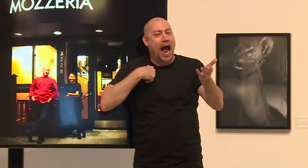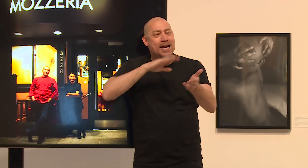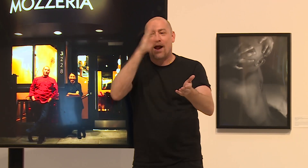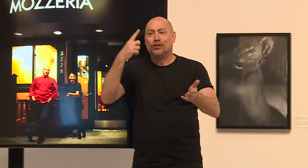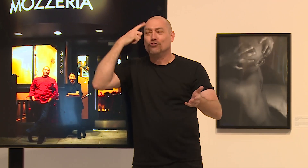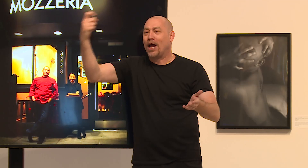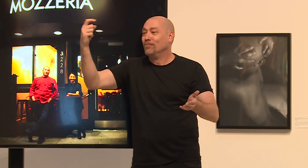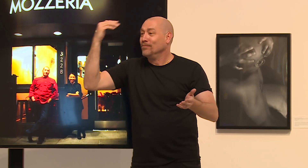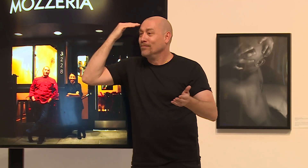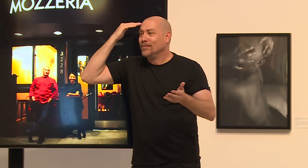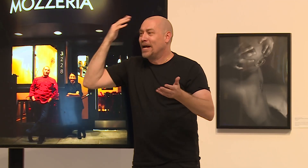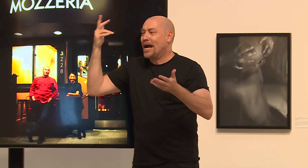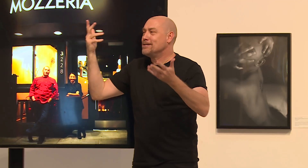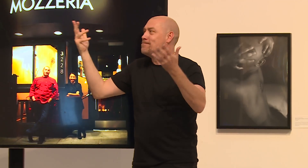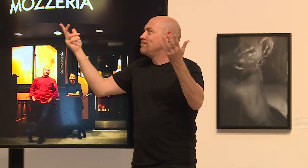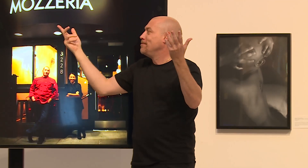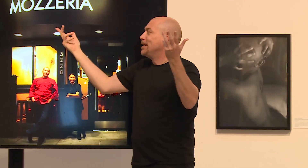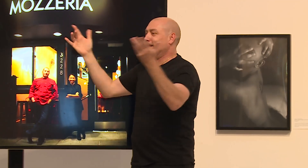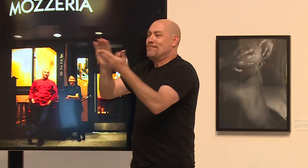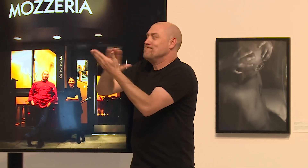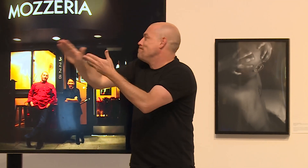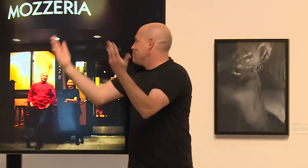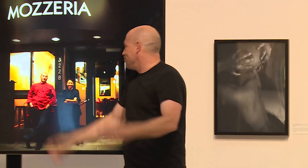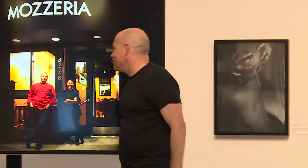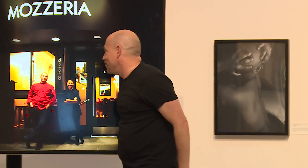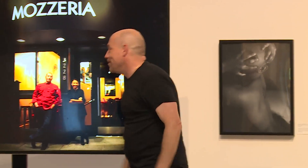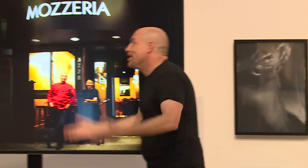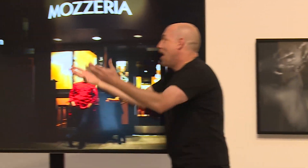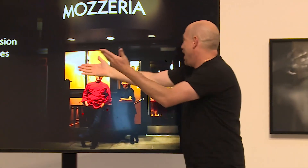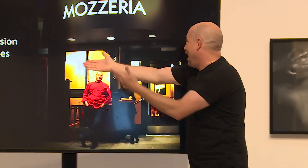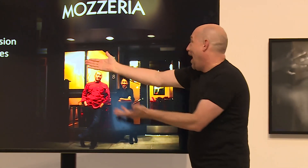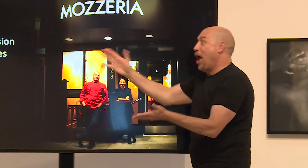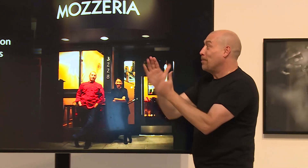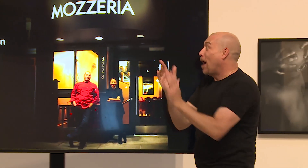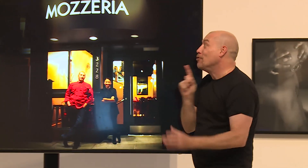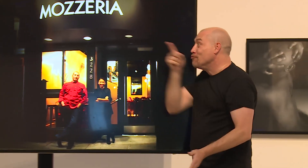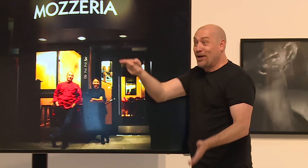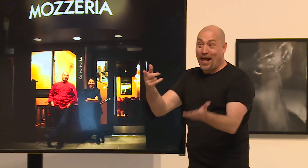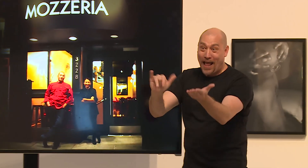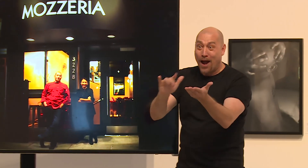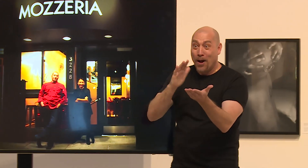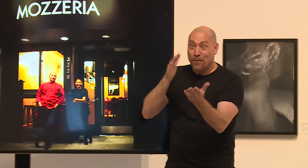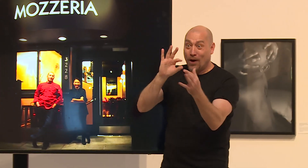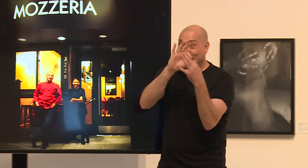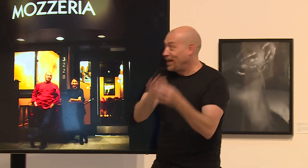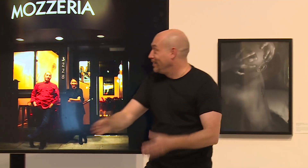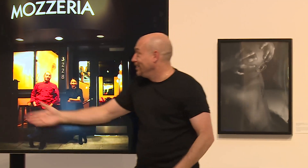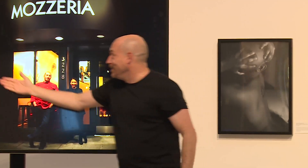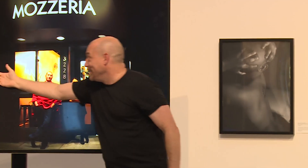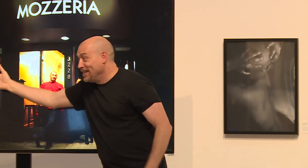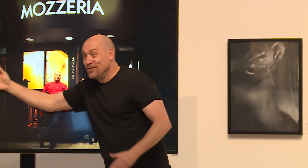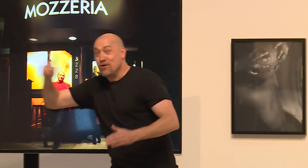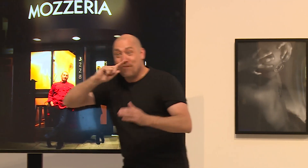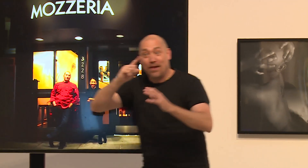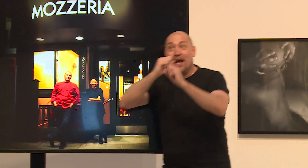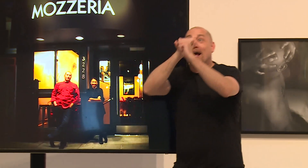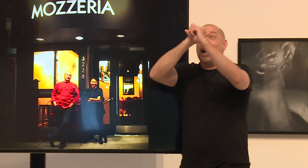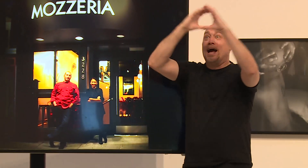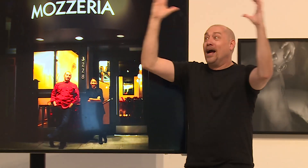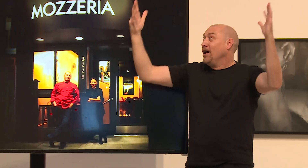And this is the dream or the brand, the name that I never would have come up with before, but that's what we got to. So this slide